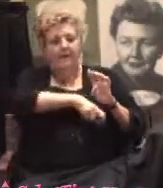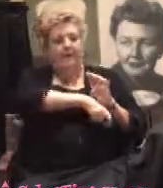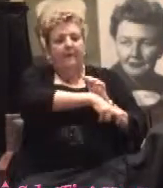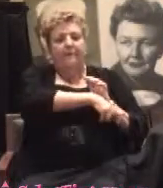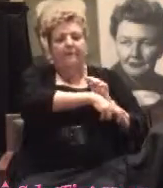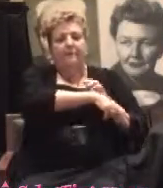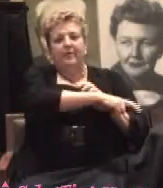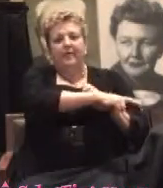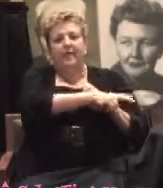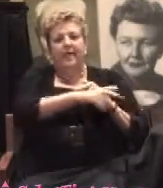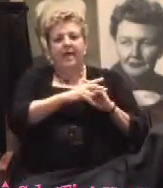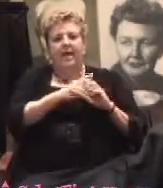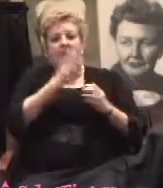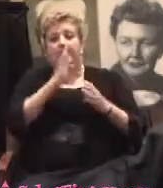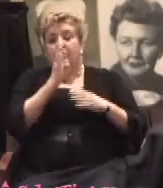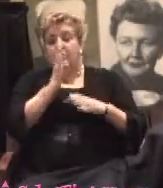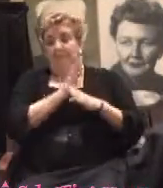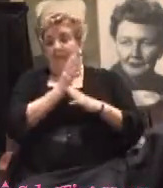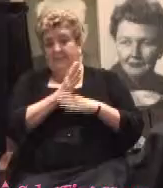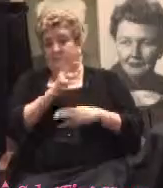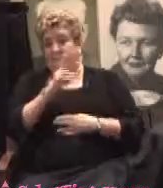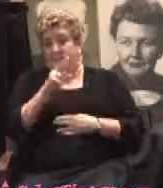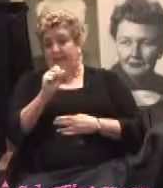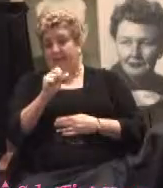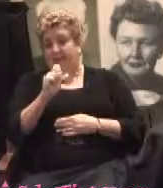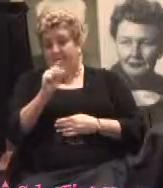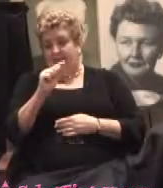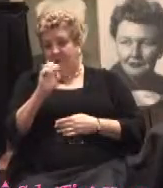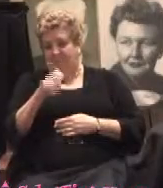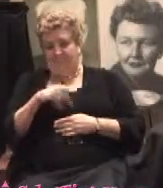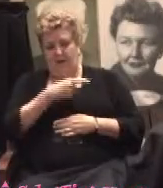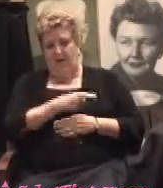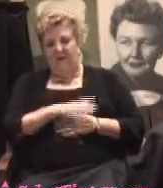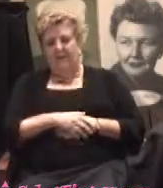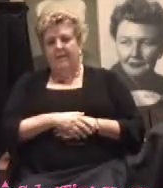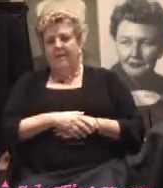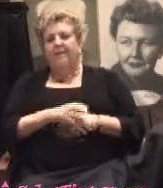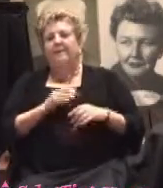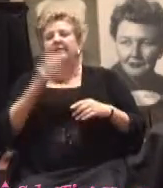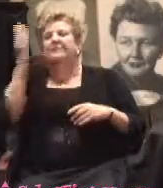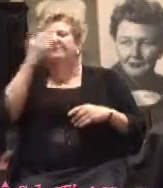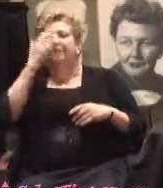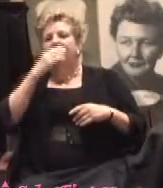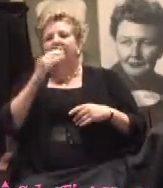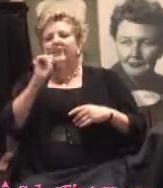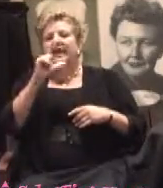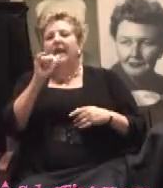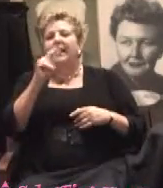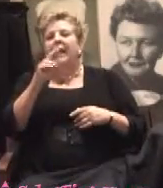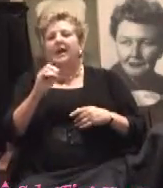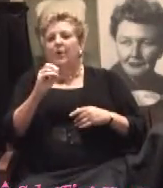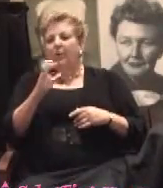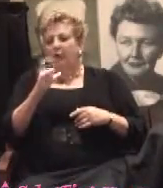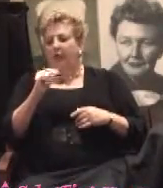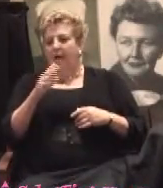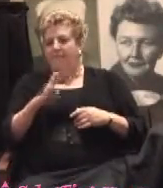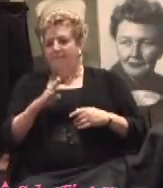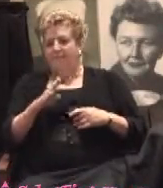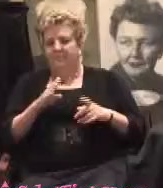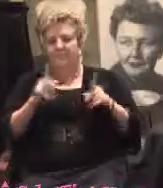club. But I didn't know what that was. But it was also in front of a civic center where they had this class where they taught young mentally retarded, young adults,